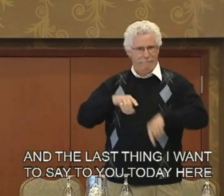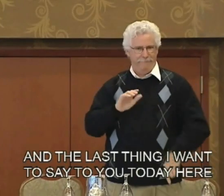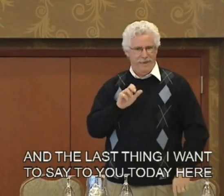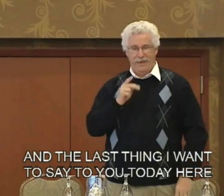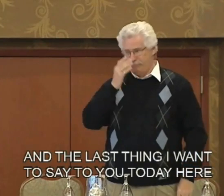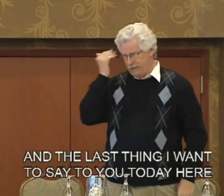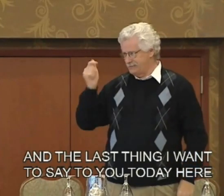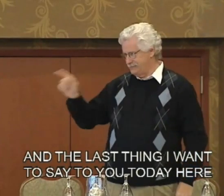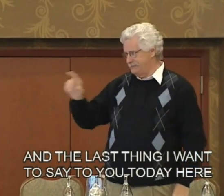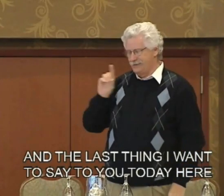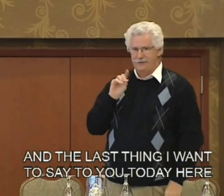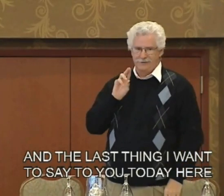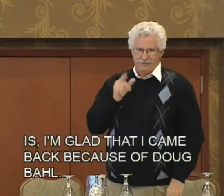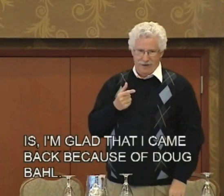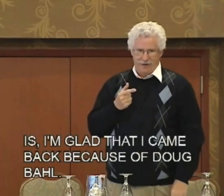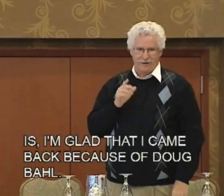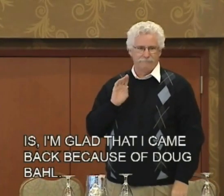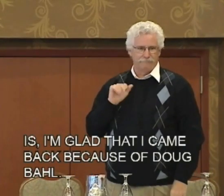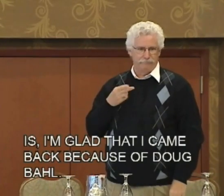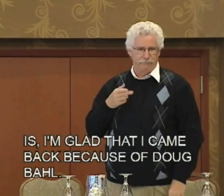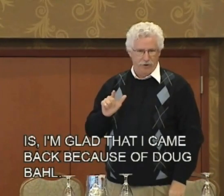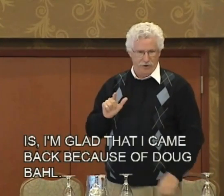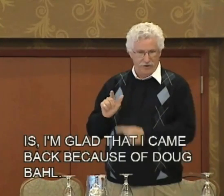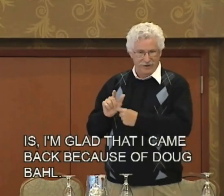glad that I came back because of Doug Ball